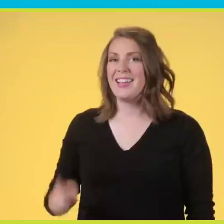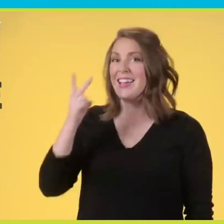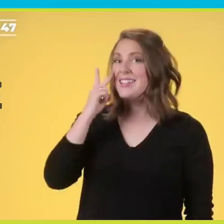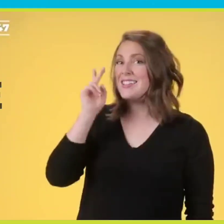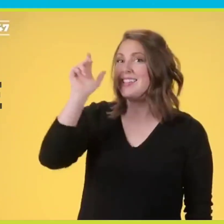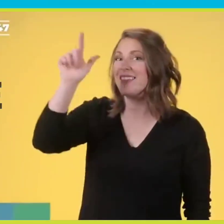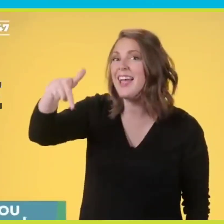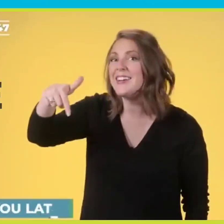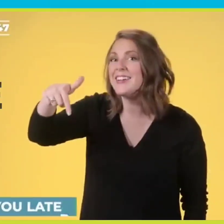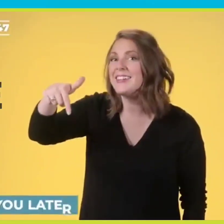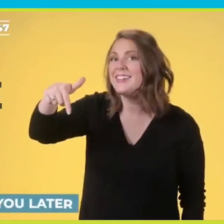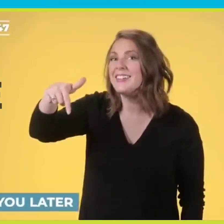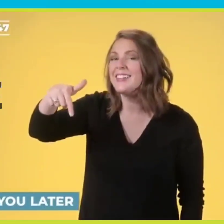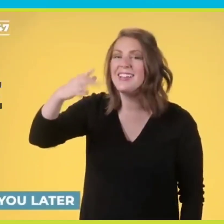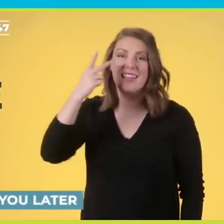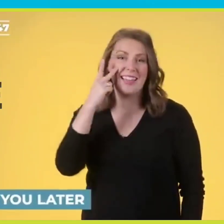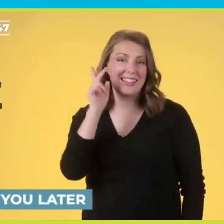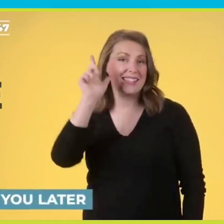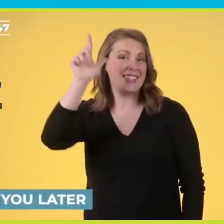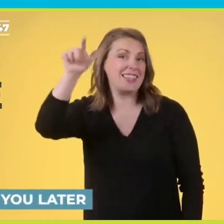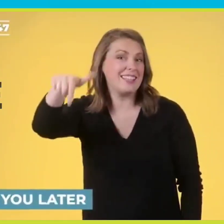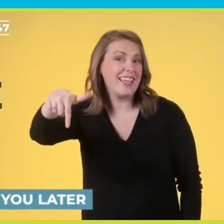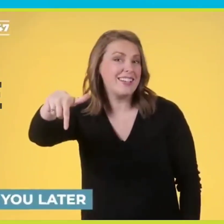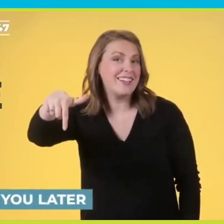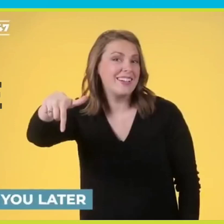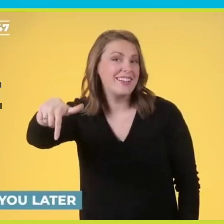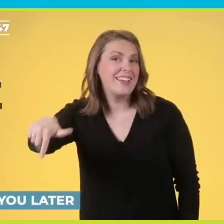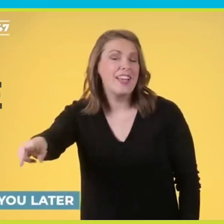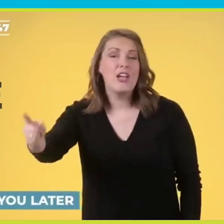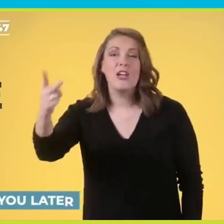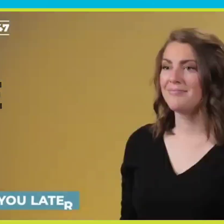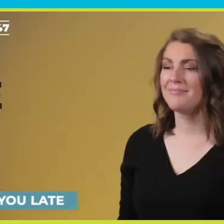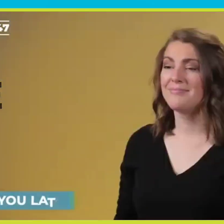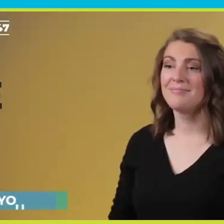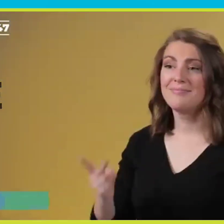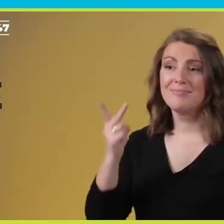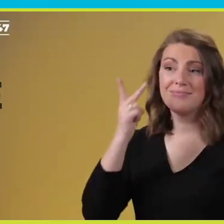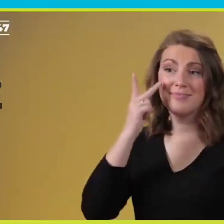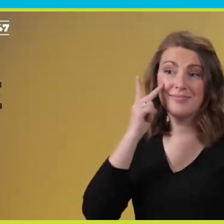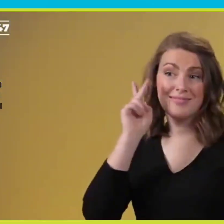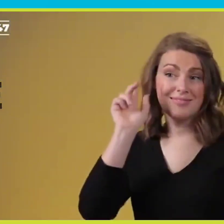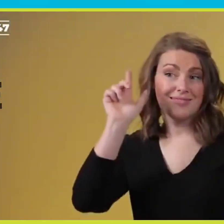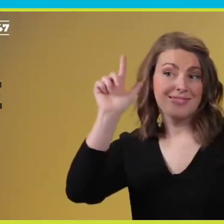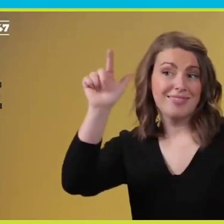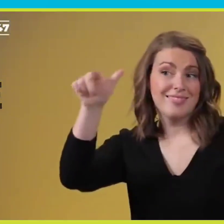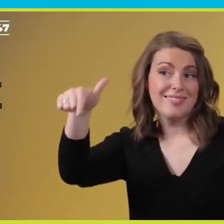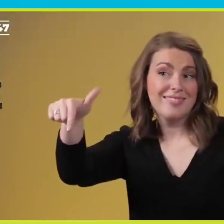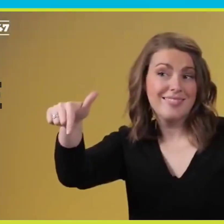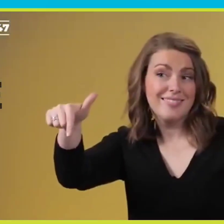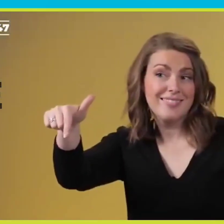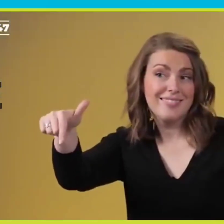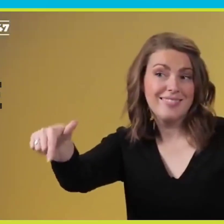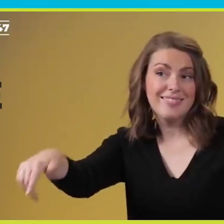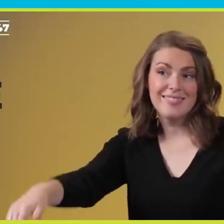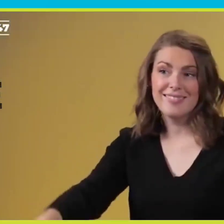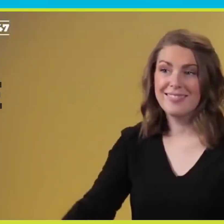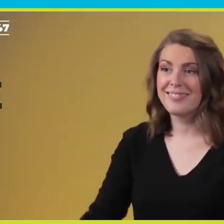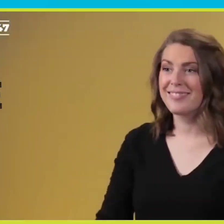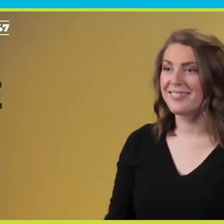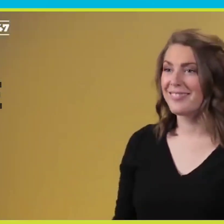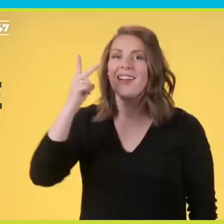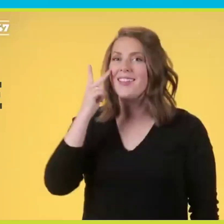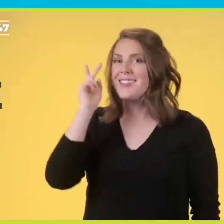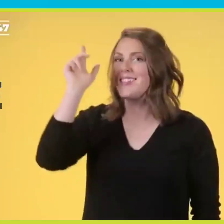you. See you later. See you later. You're doing the sign for see and flipping it to